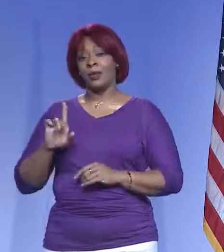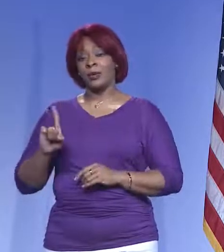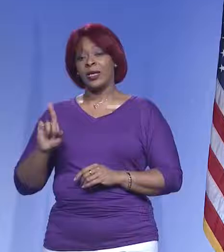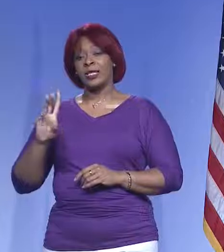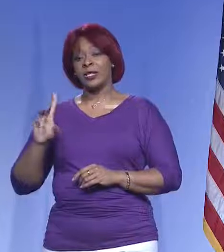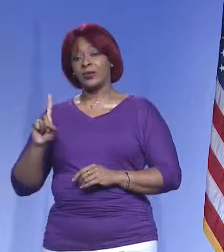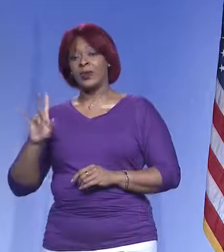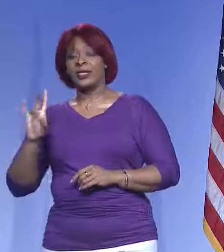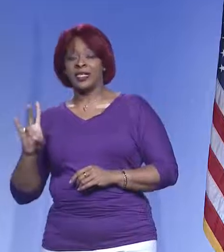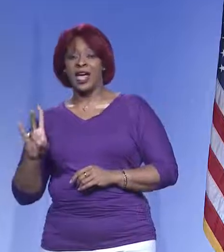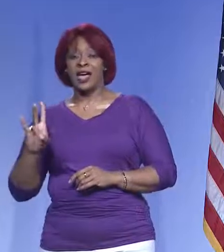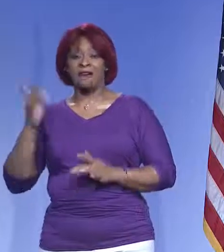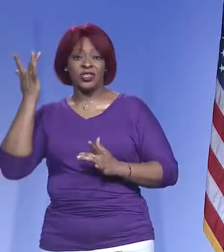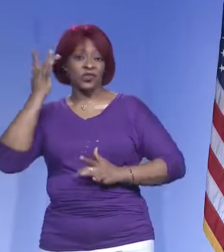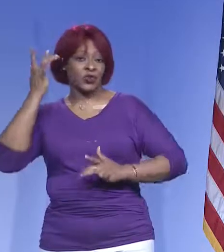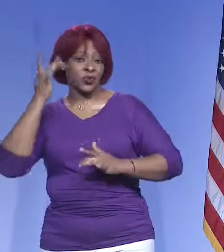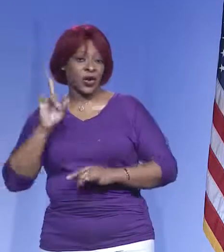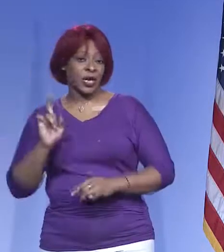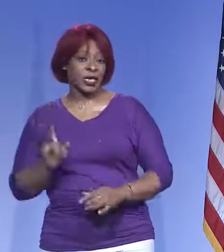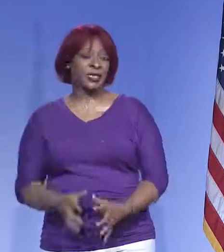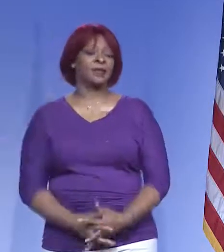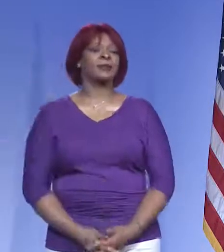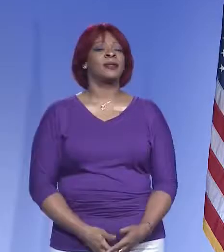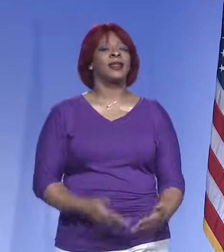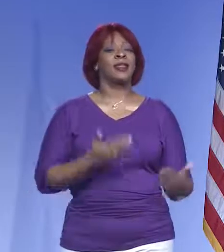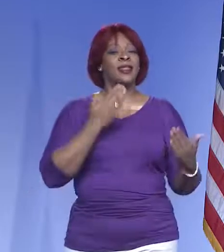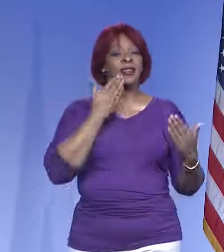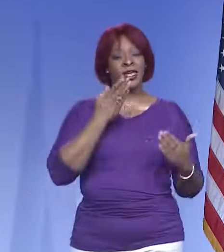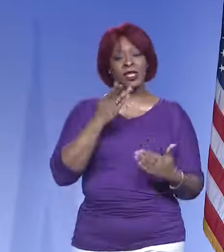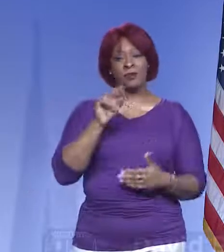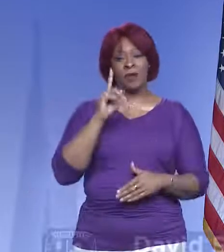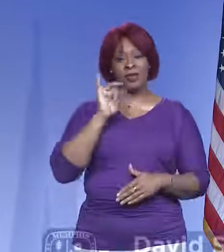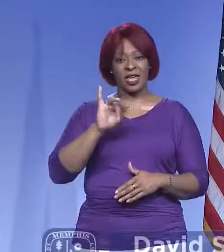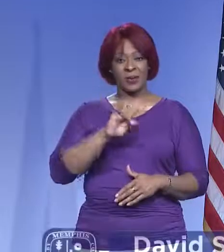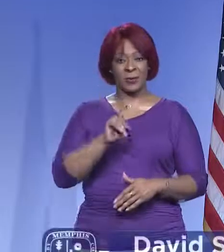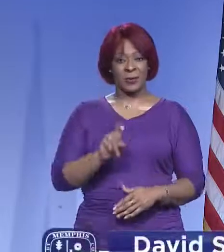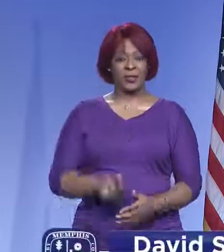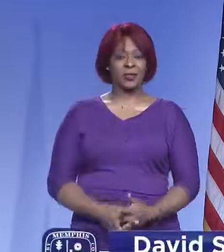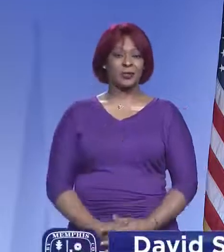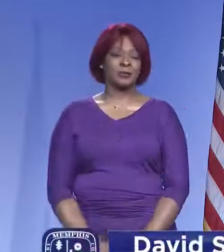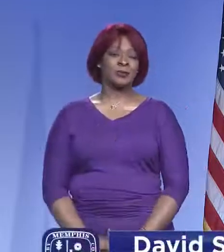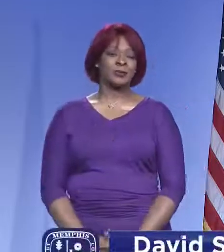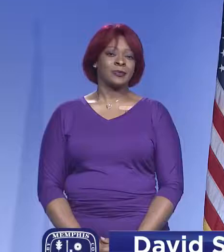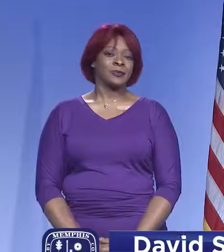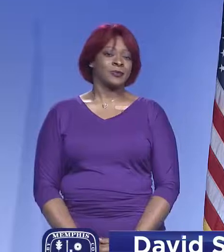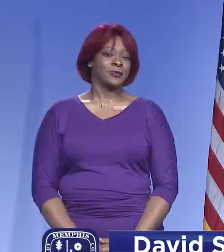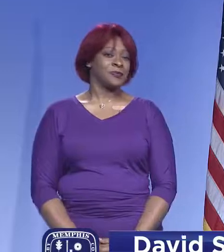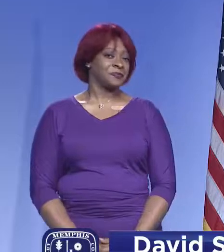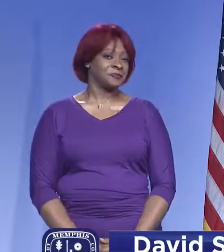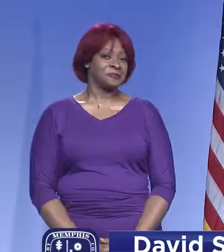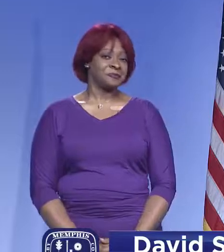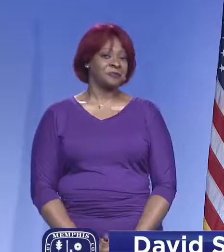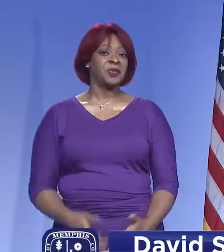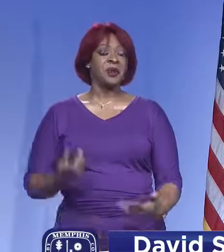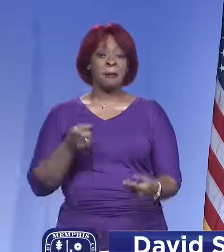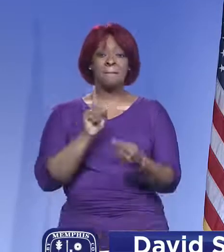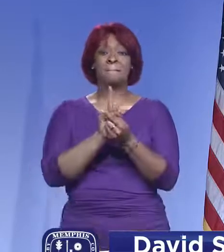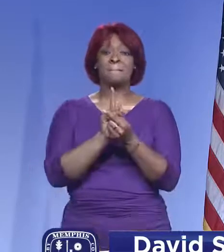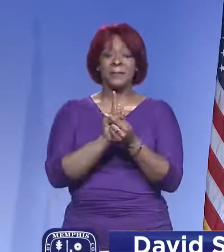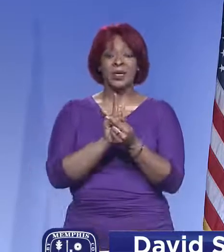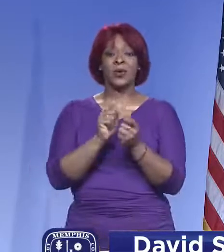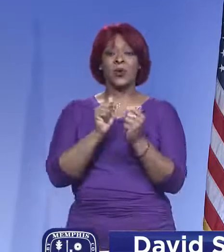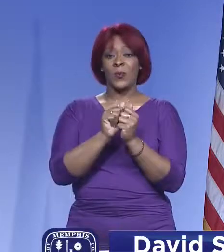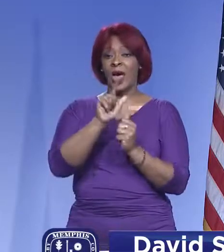B1617 strain? Right. Thank you, Brad, for that question. And no, we met with the